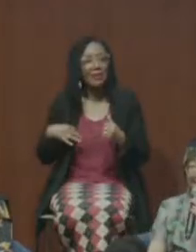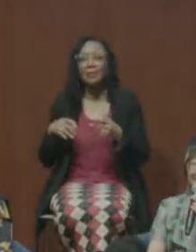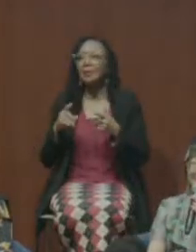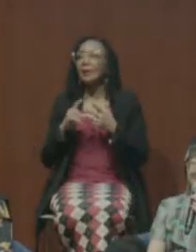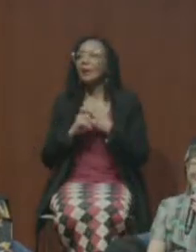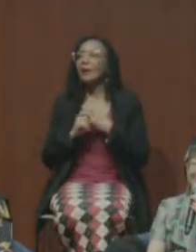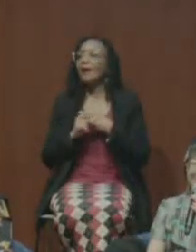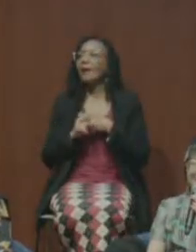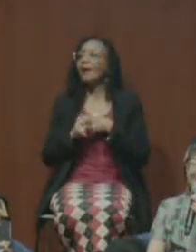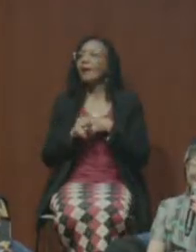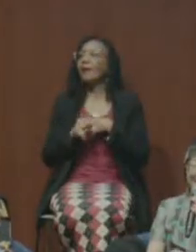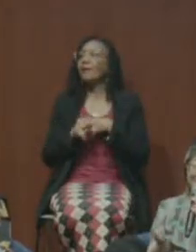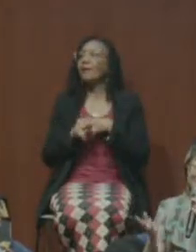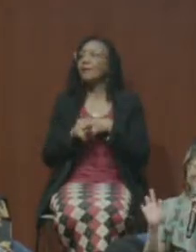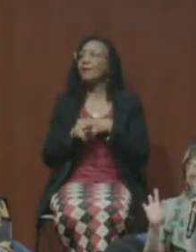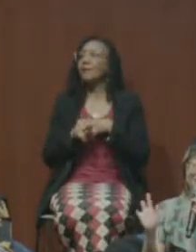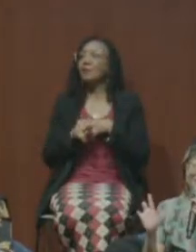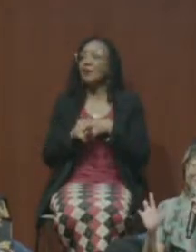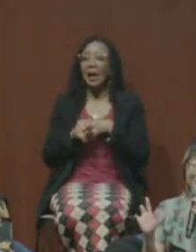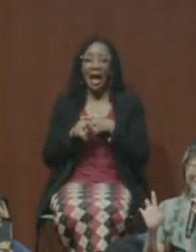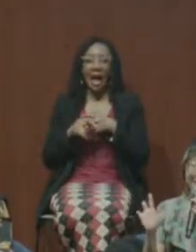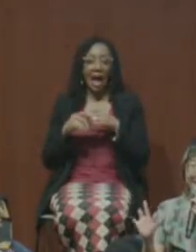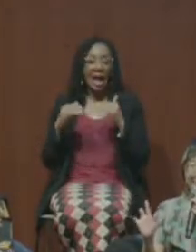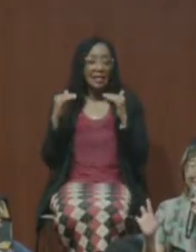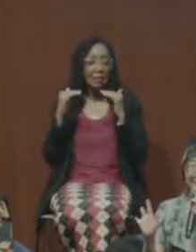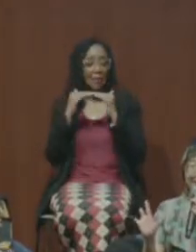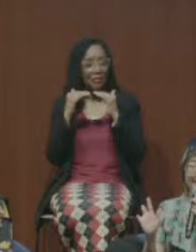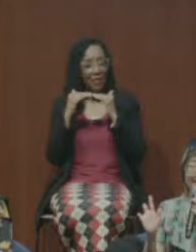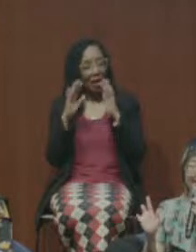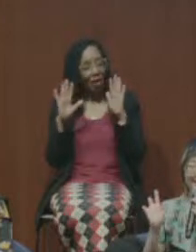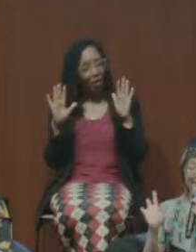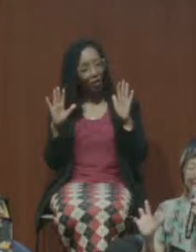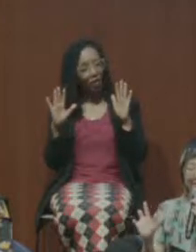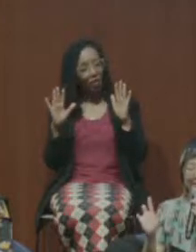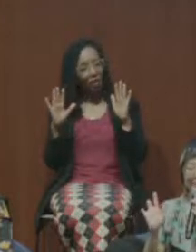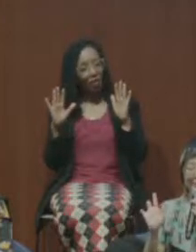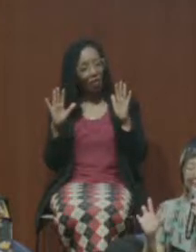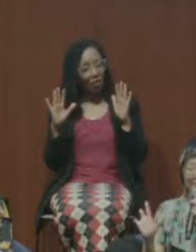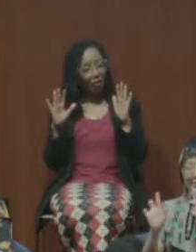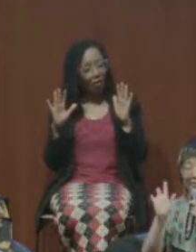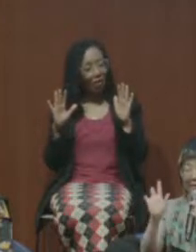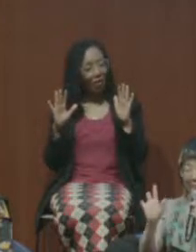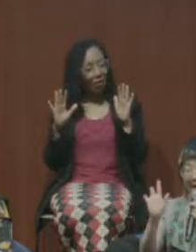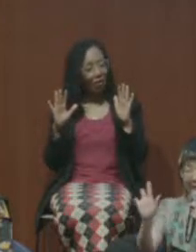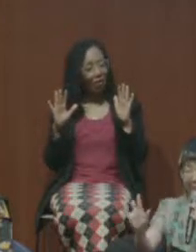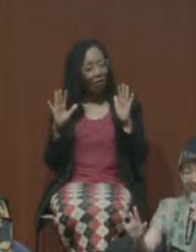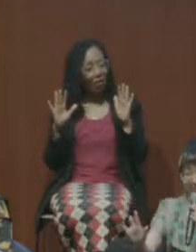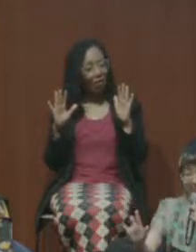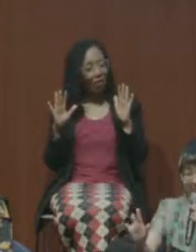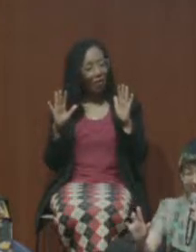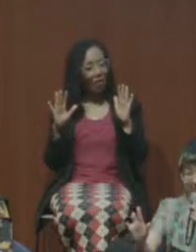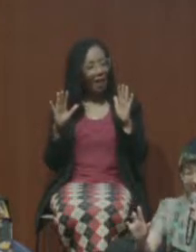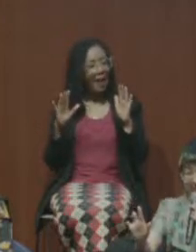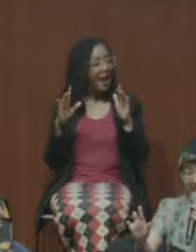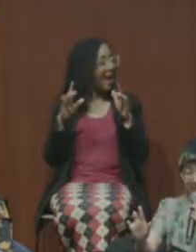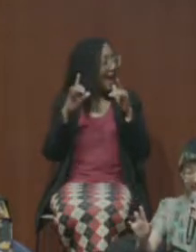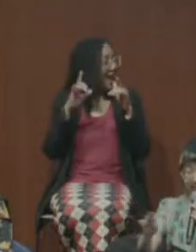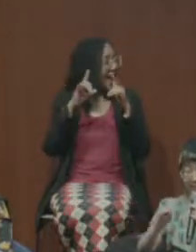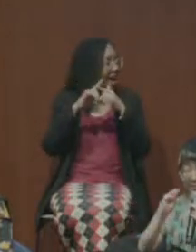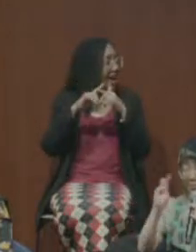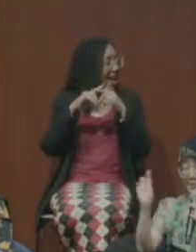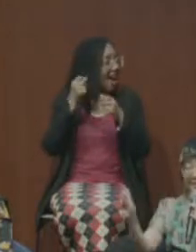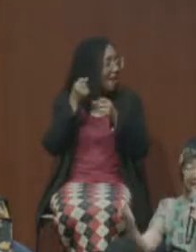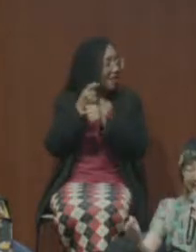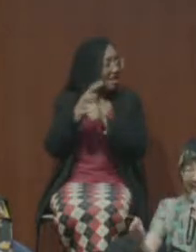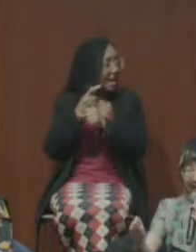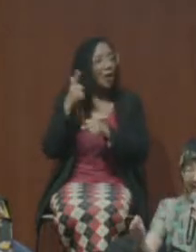right? I mean, to be fair, it also came with a year-long subscription to the Calm app.